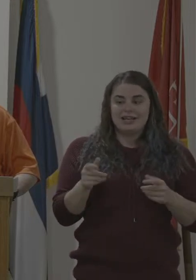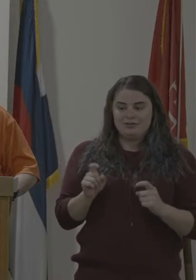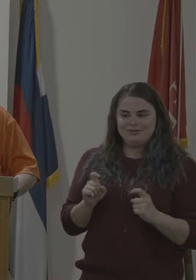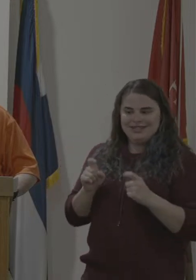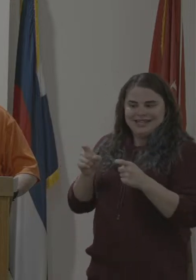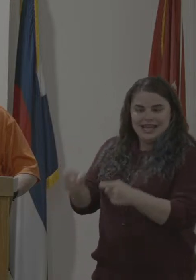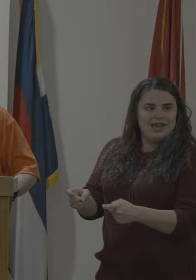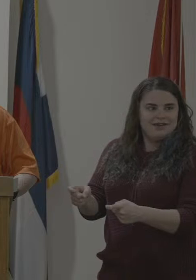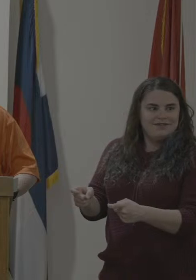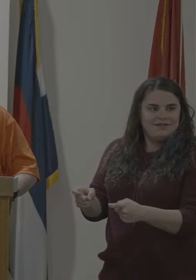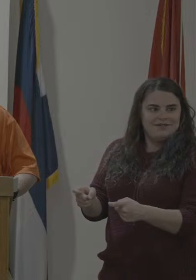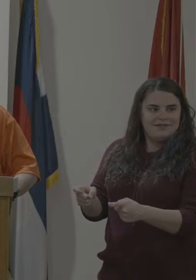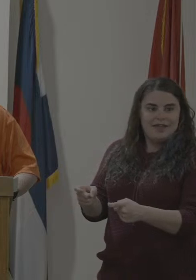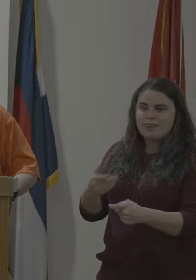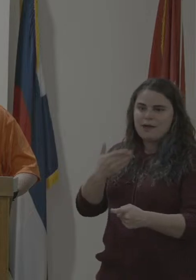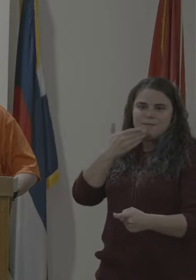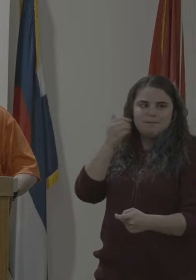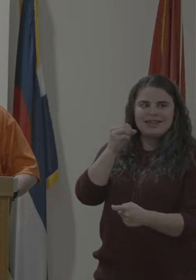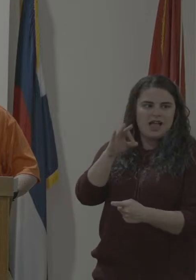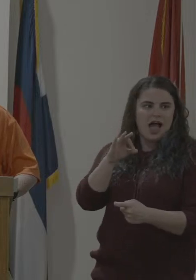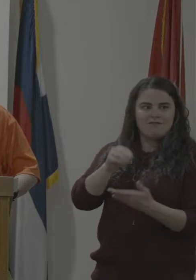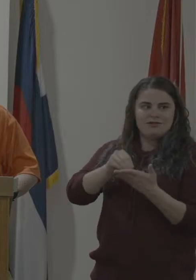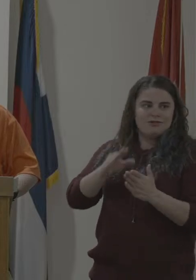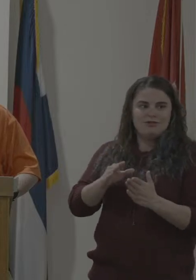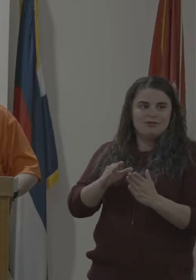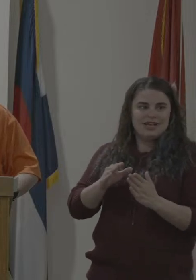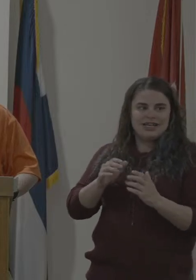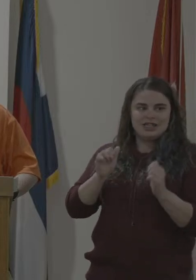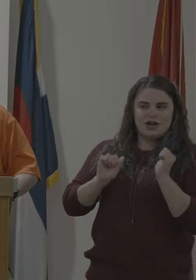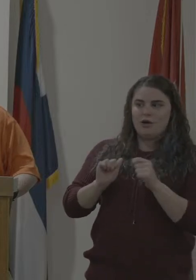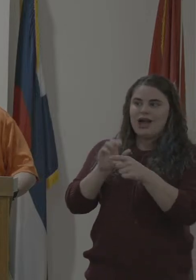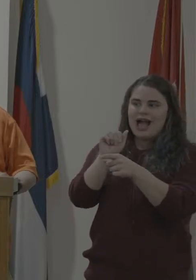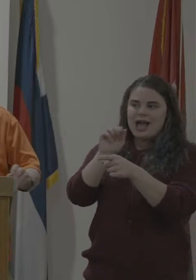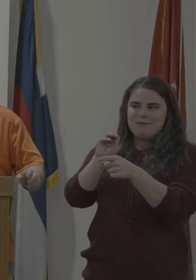of Student show, Amanda Deutsch.